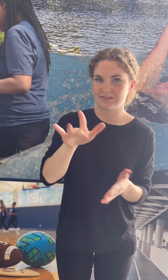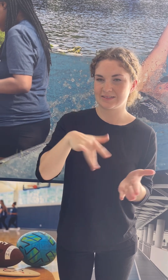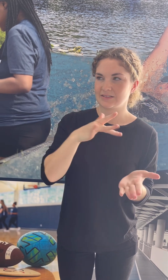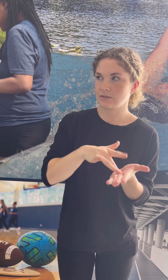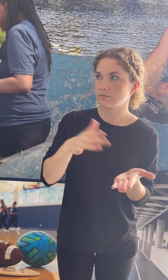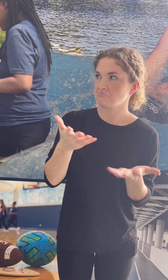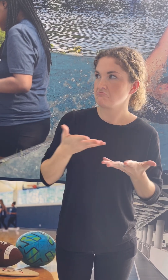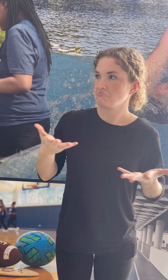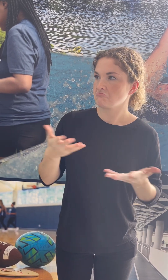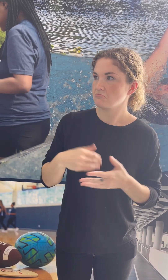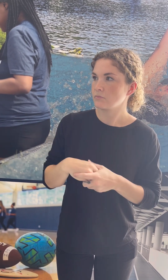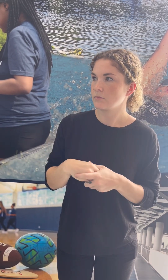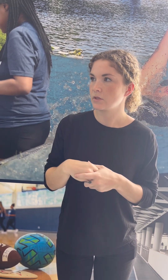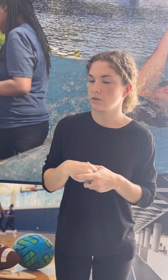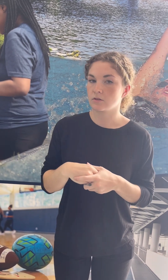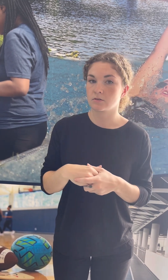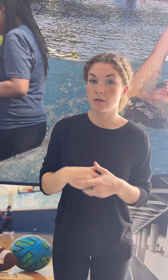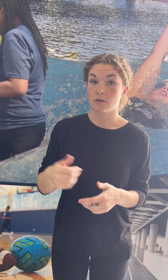competition pool. Our swimming and dive